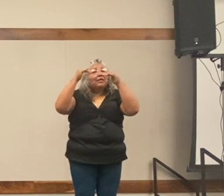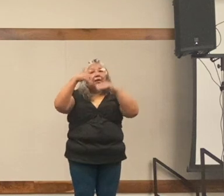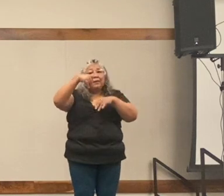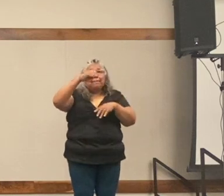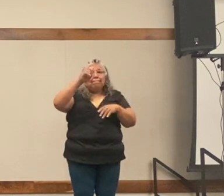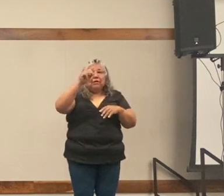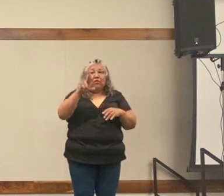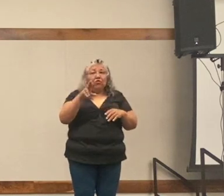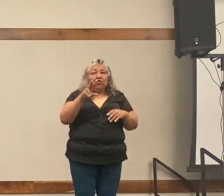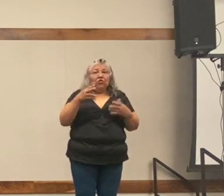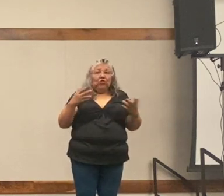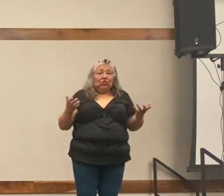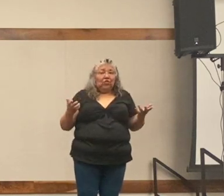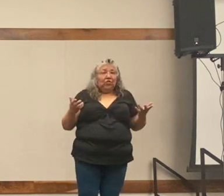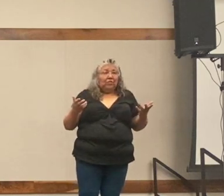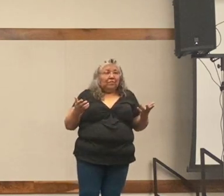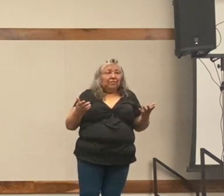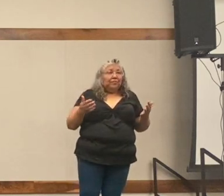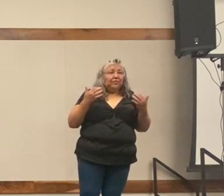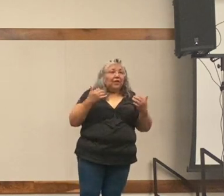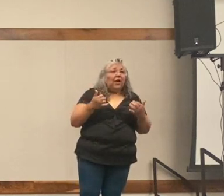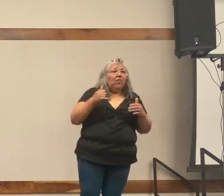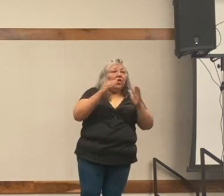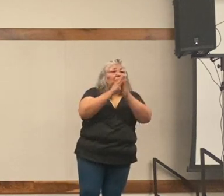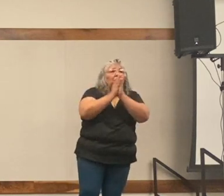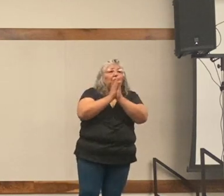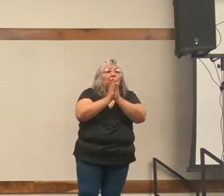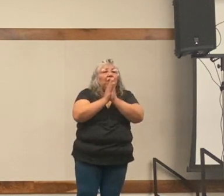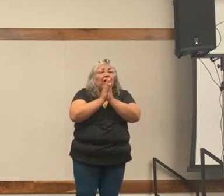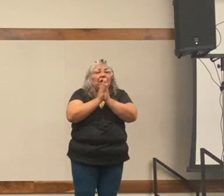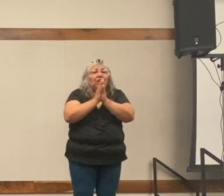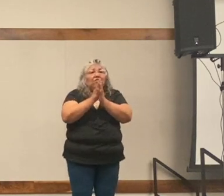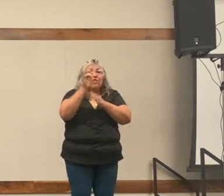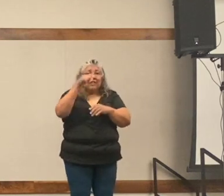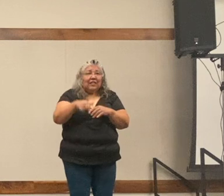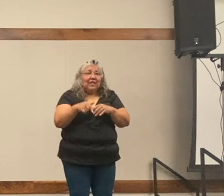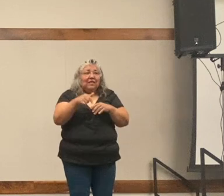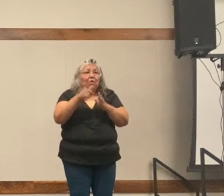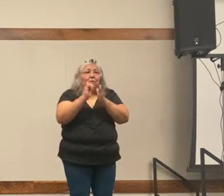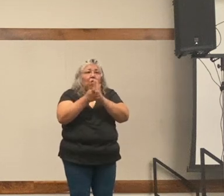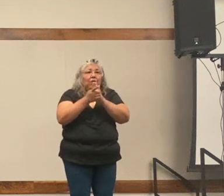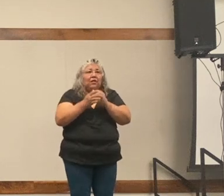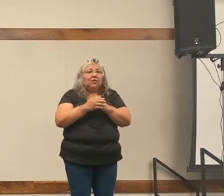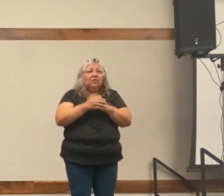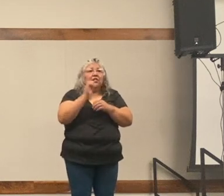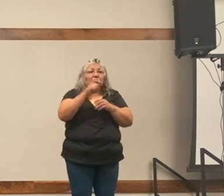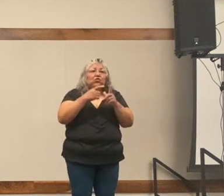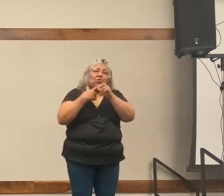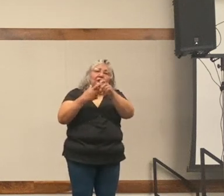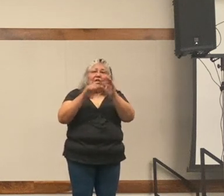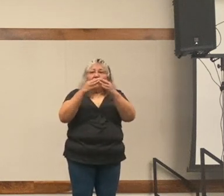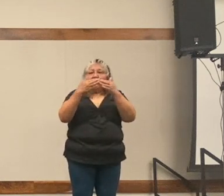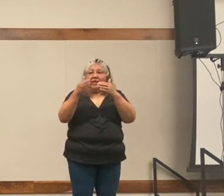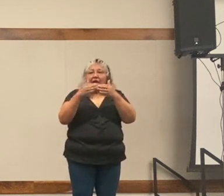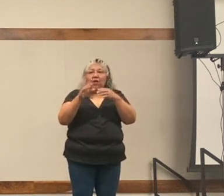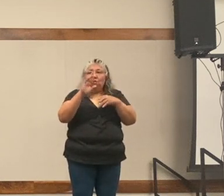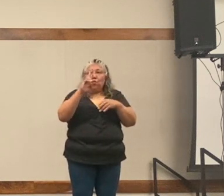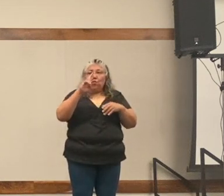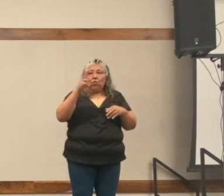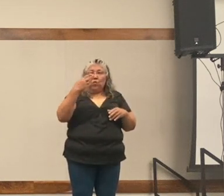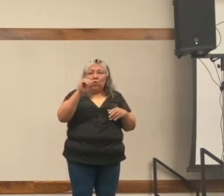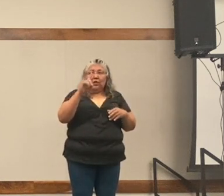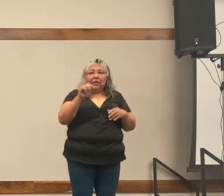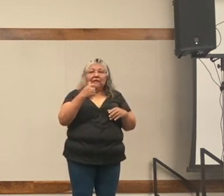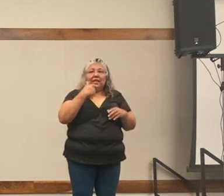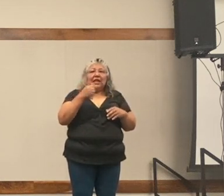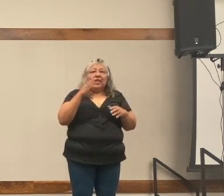Peter? Listen, they were praying for this exact moment. They should have ran to the gate as soon as Rhoda said, he's at